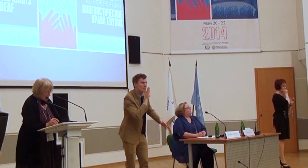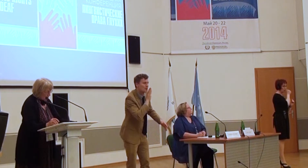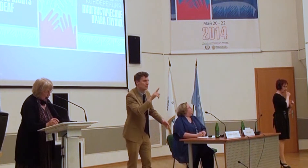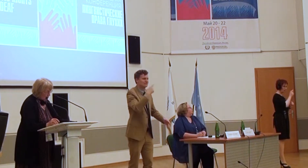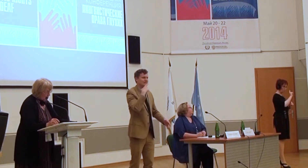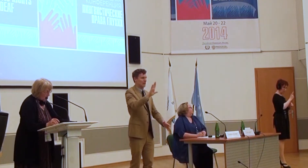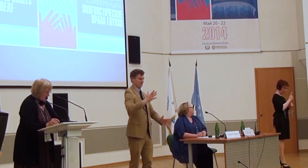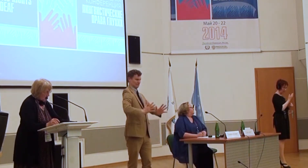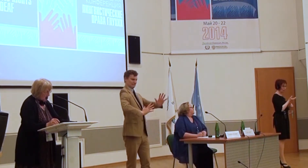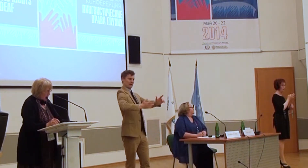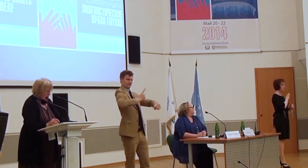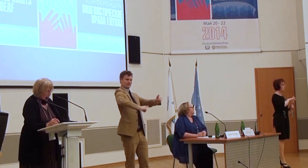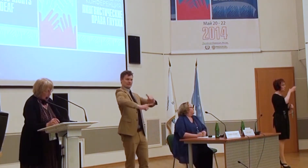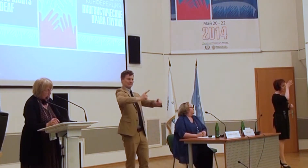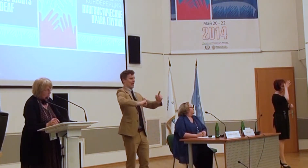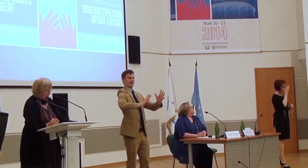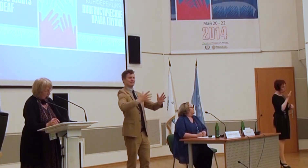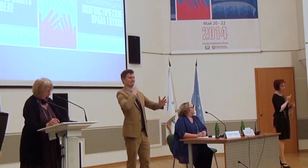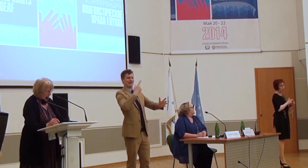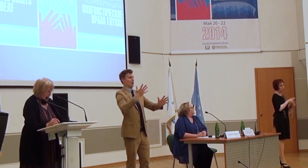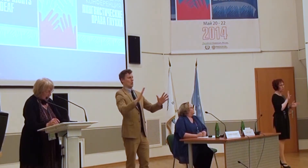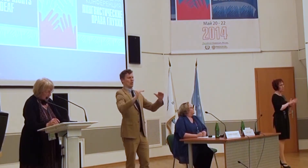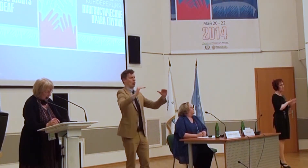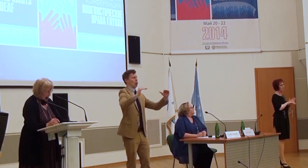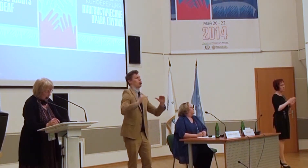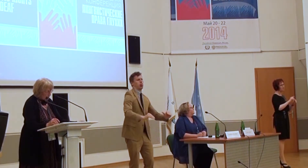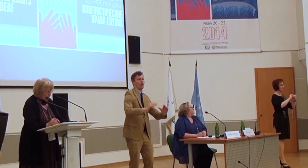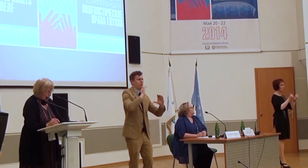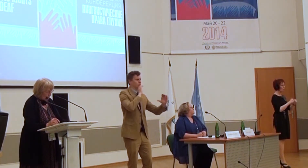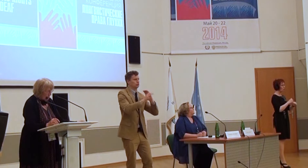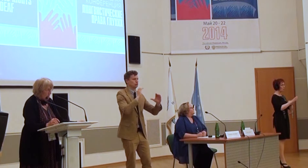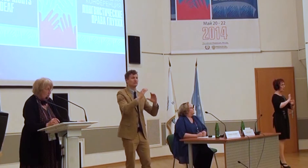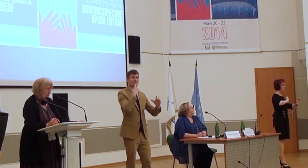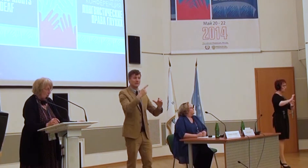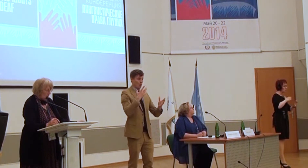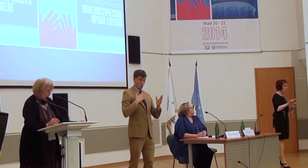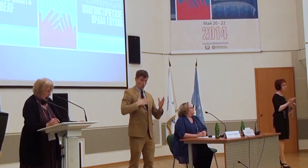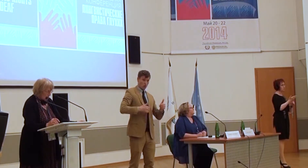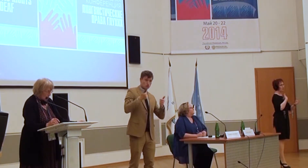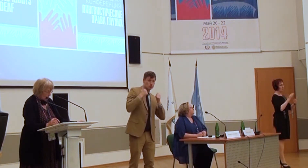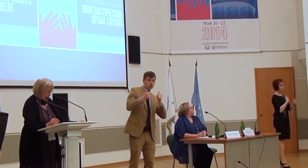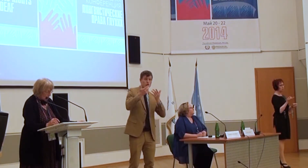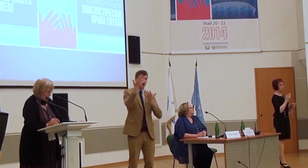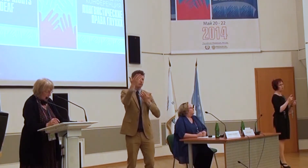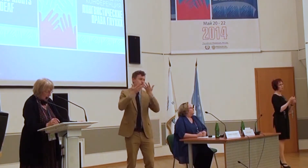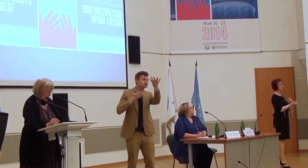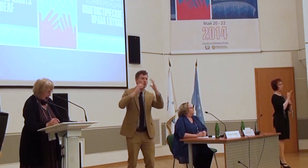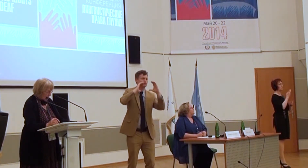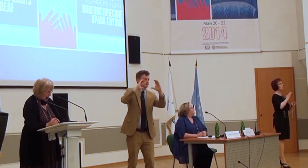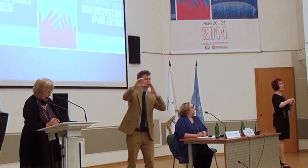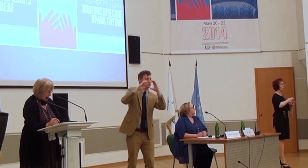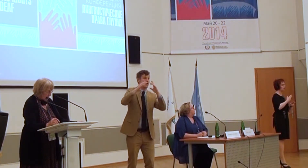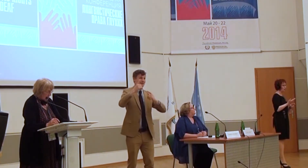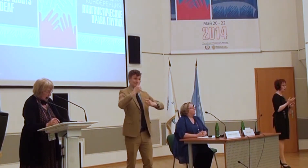primitive form of communication and creates a barrier against correct and fluent communication between adults and the profoundly